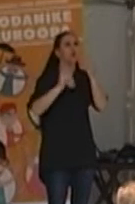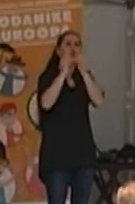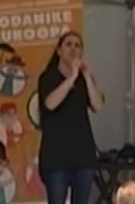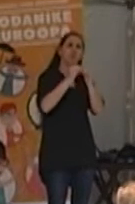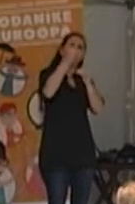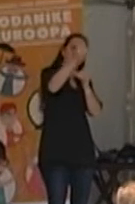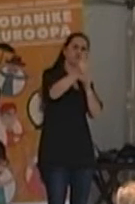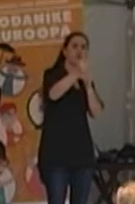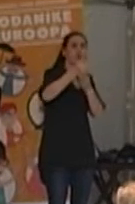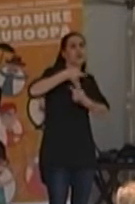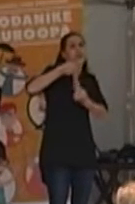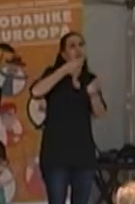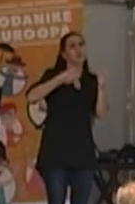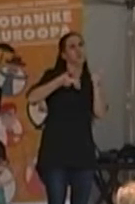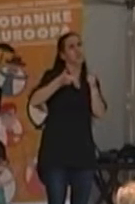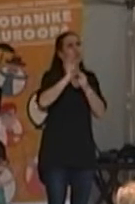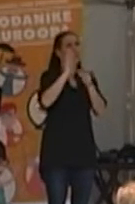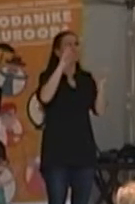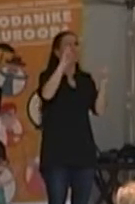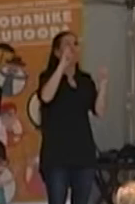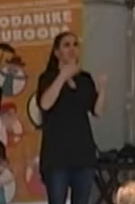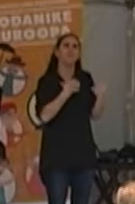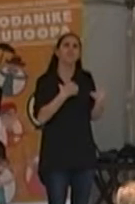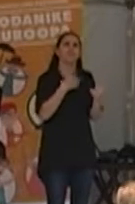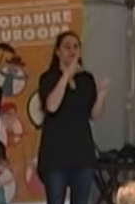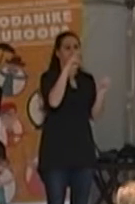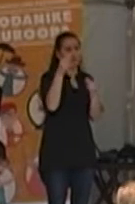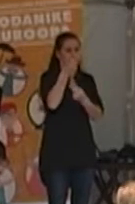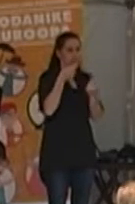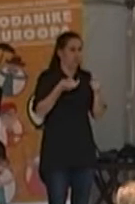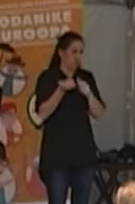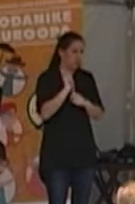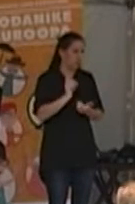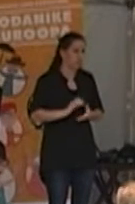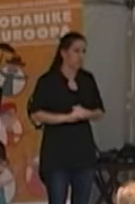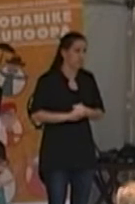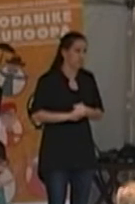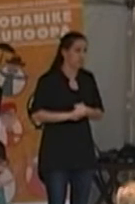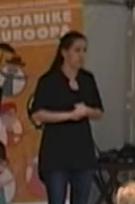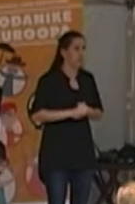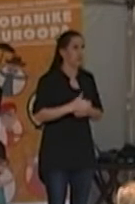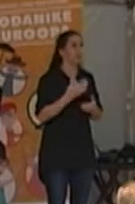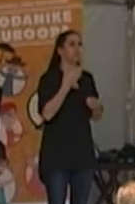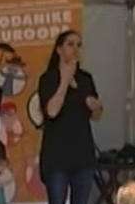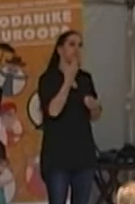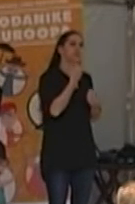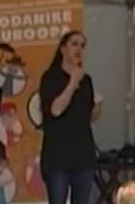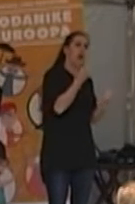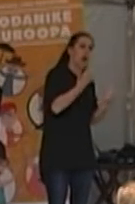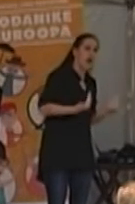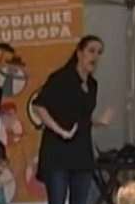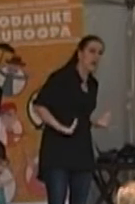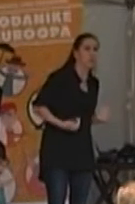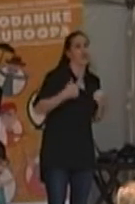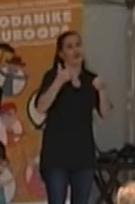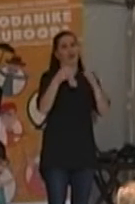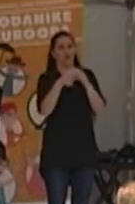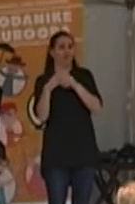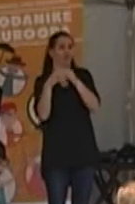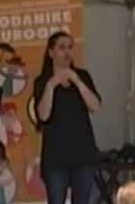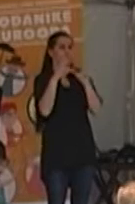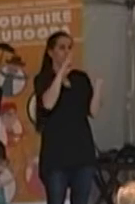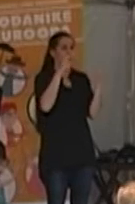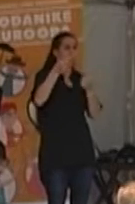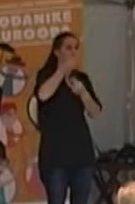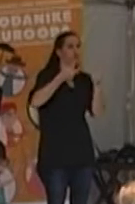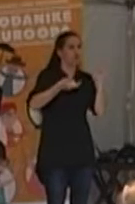about things that matter. And I think things that matter are about good lives and good societies, that we